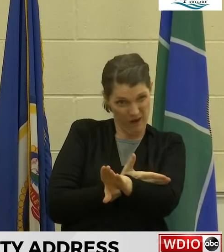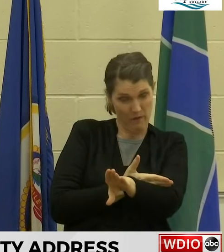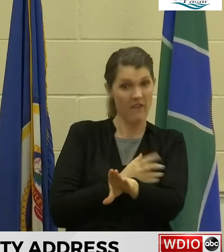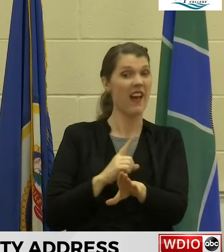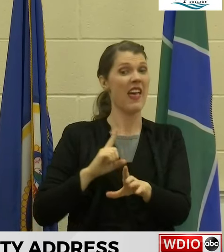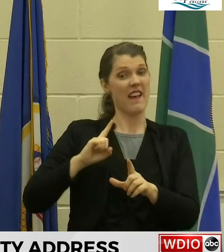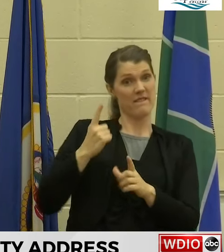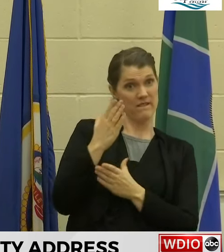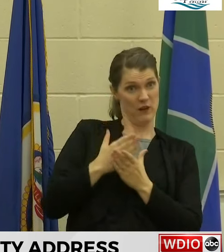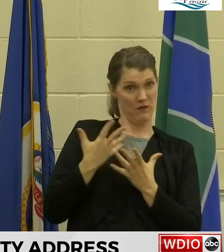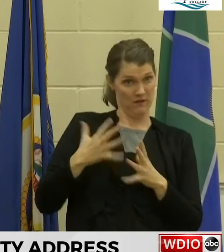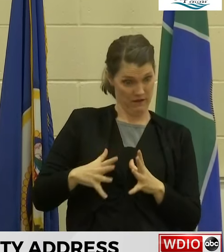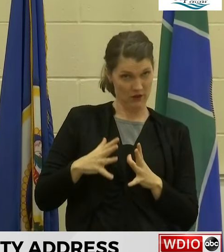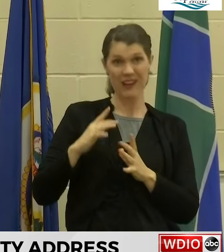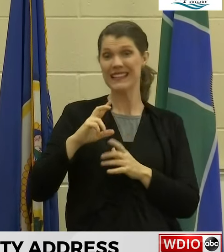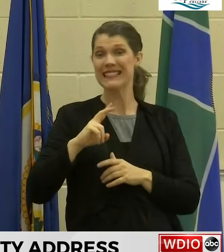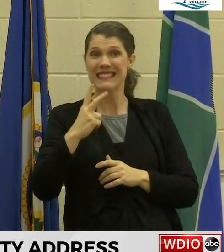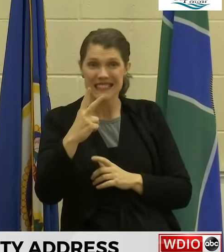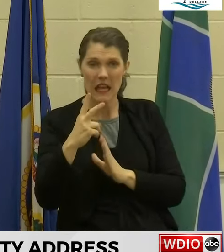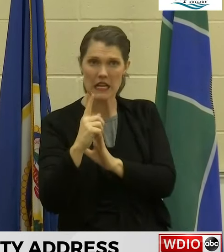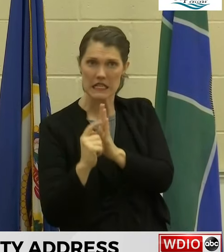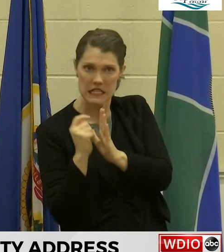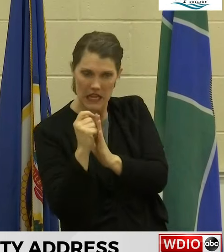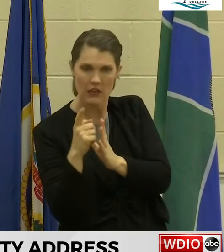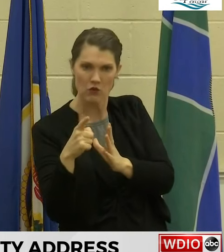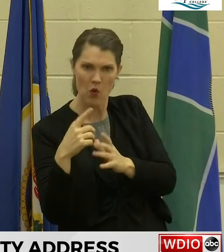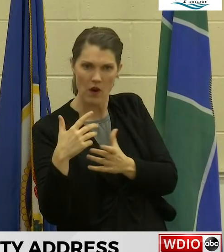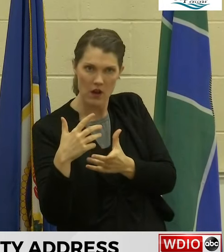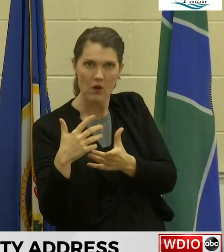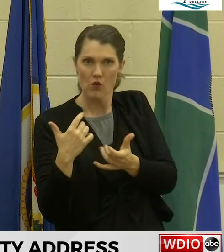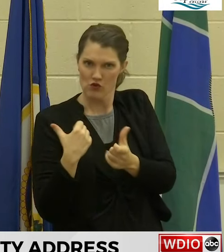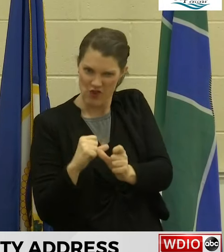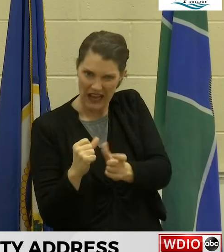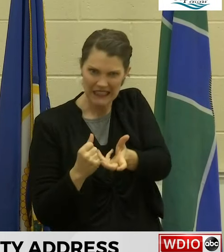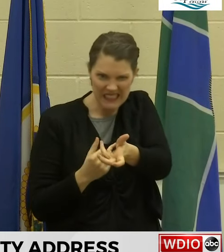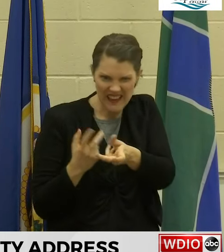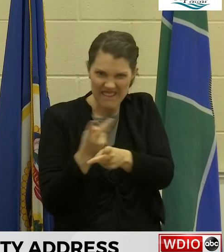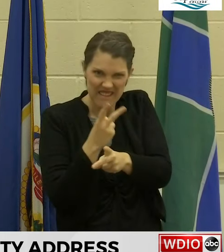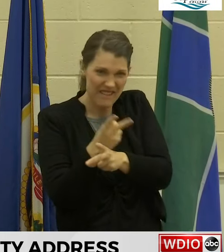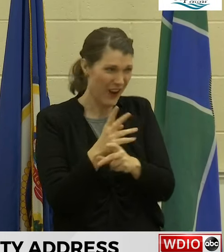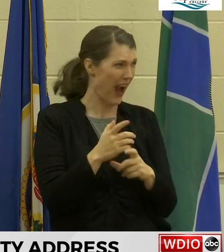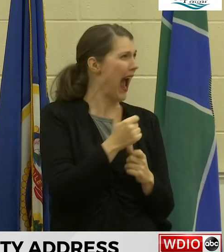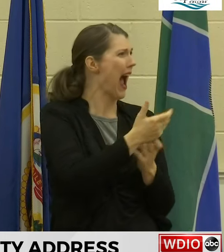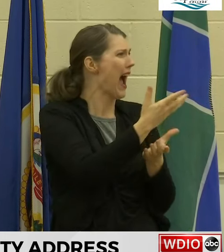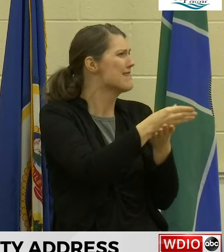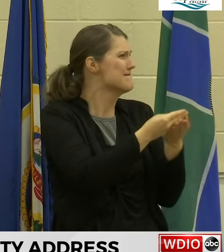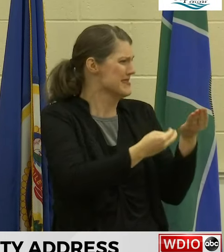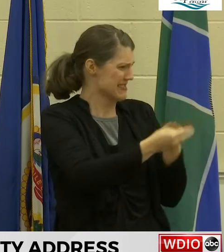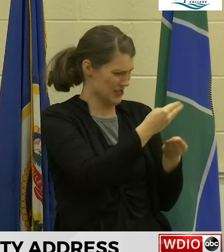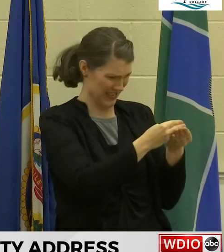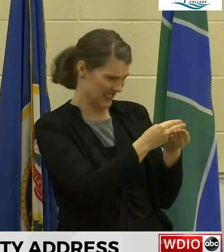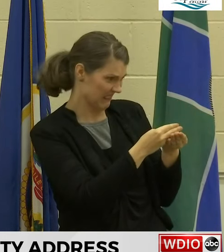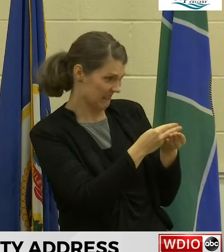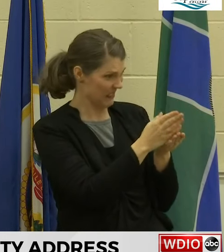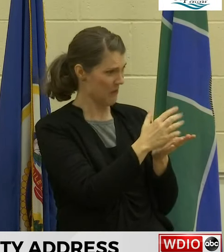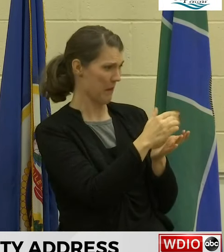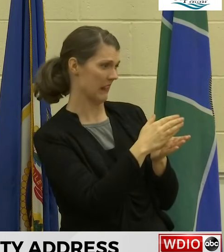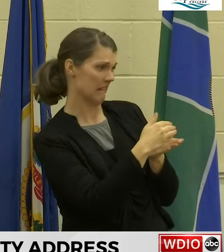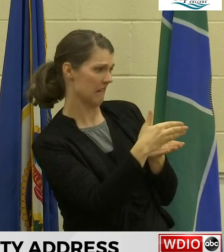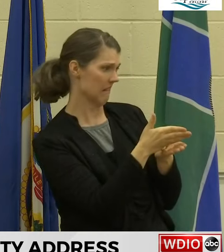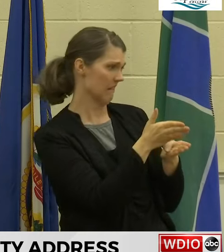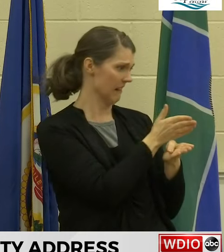two. We tried everything we can to squeeze more streets funding out of our existing